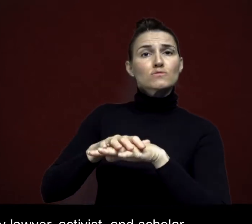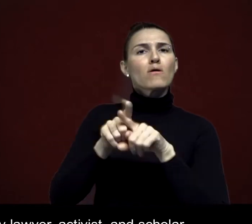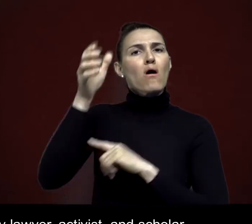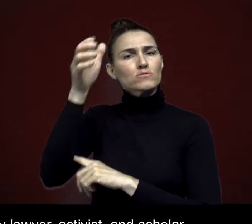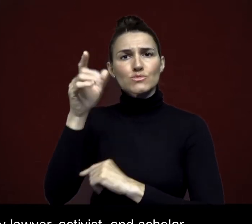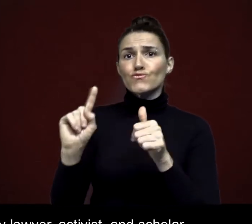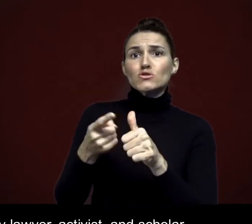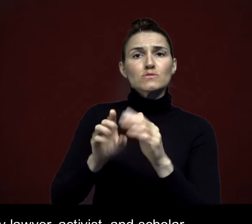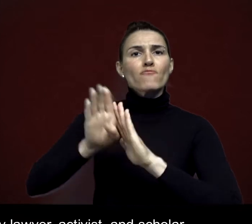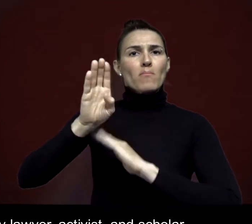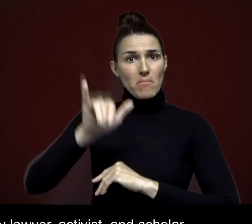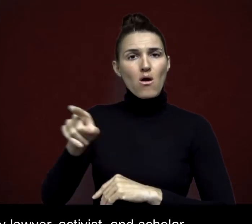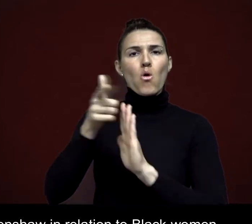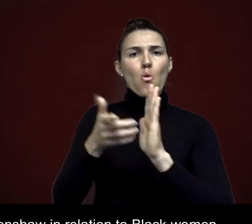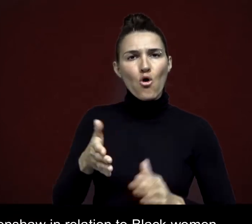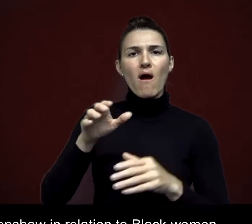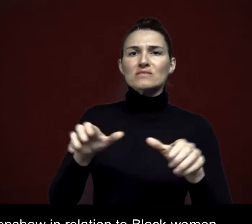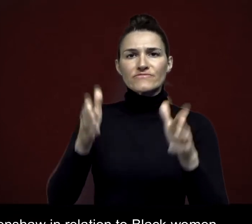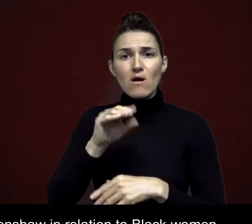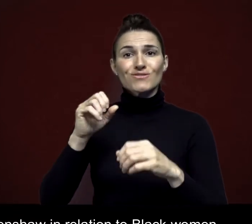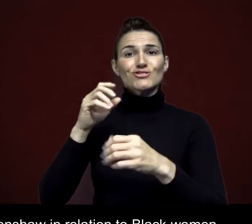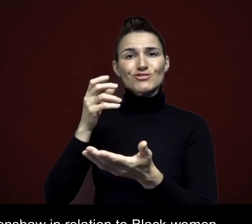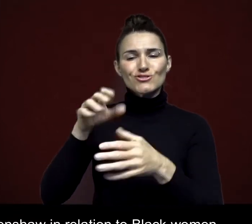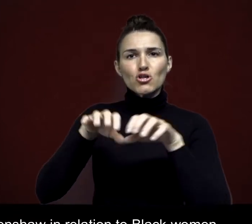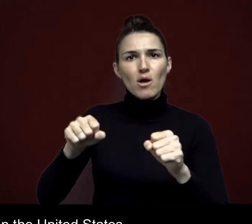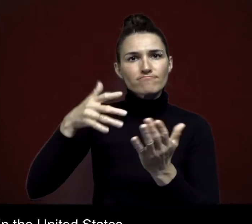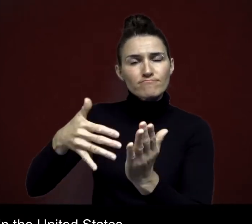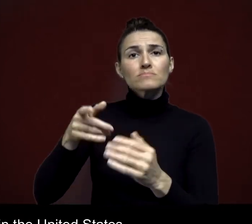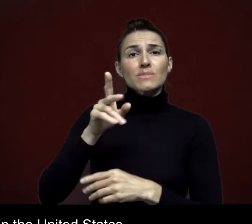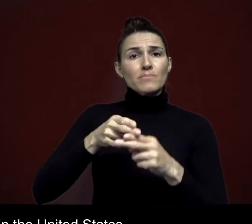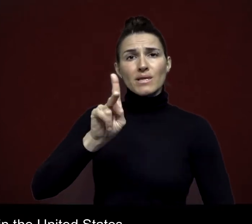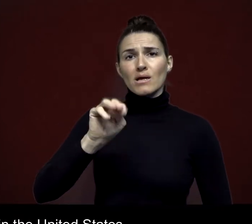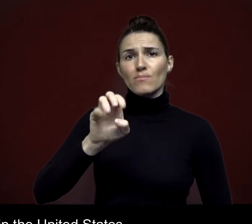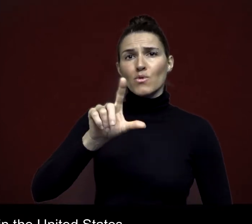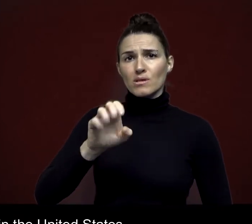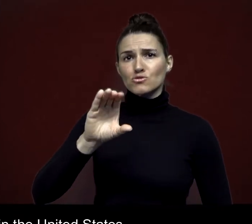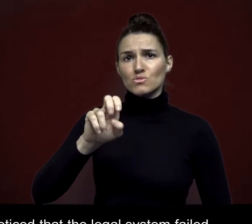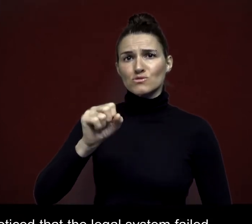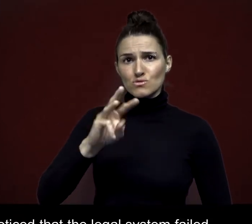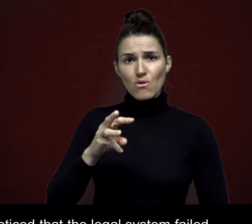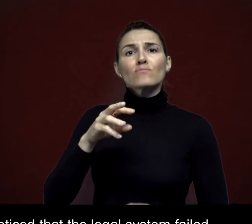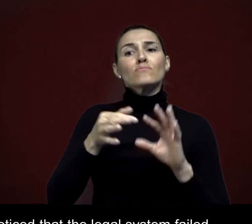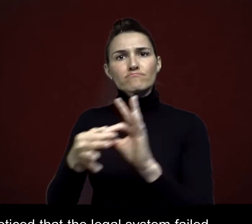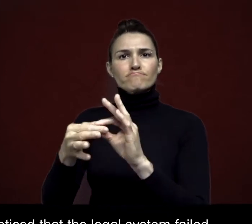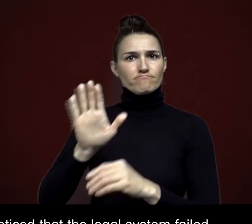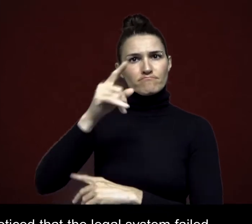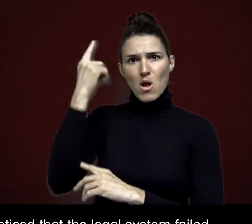by lawyer, activist, and scholar Kimberly Crenshaw in relation to Black women and the law in the United States. Crenshaw noted that the legal system failed